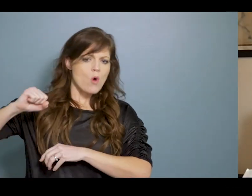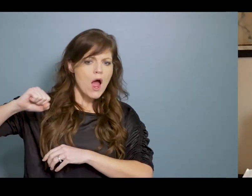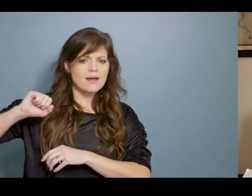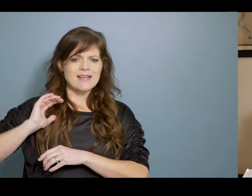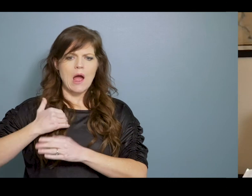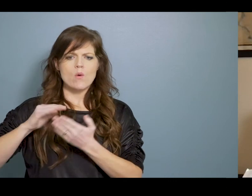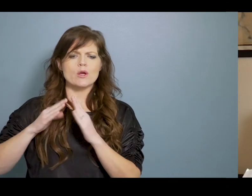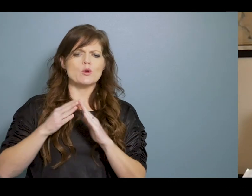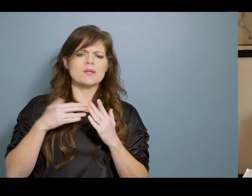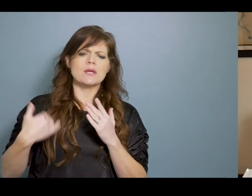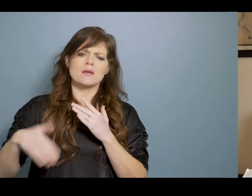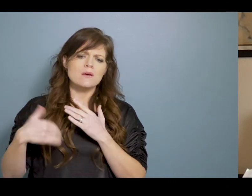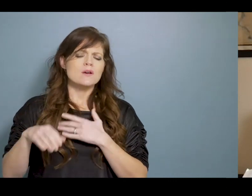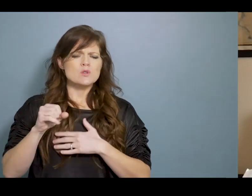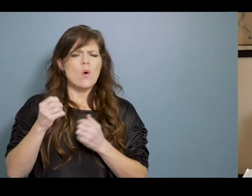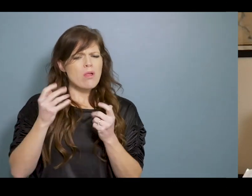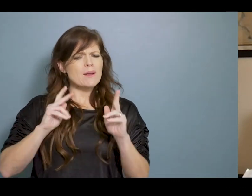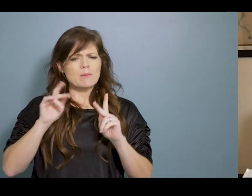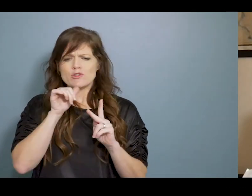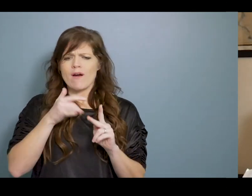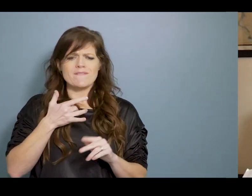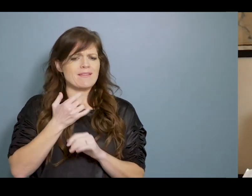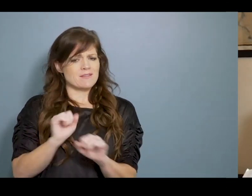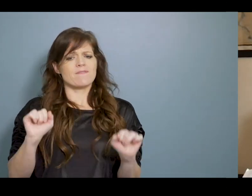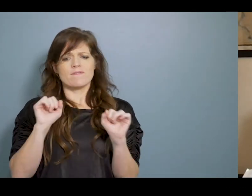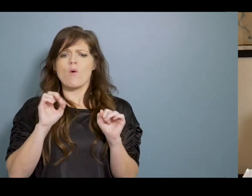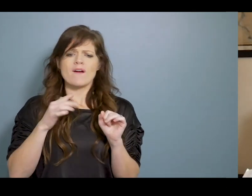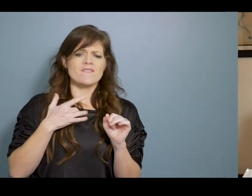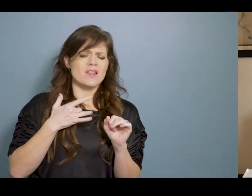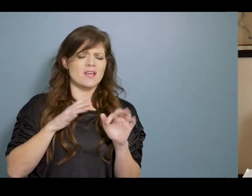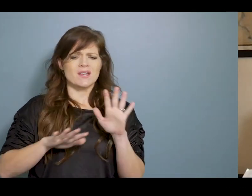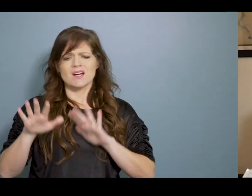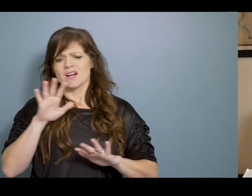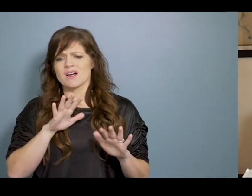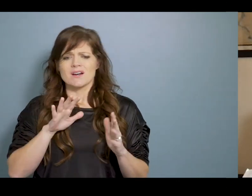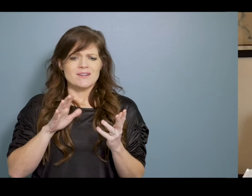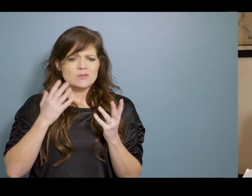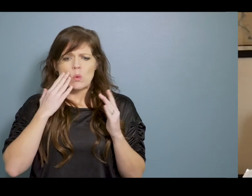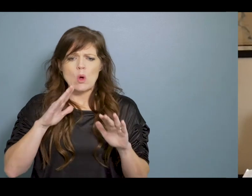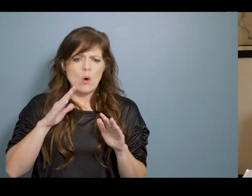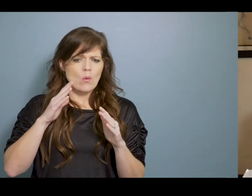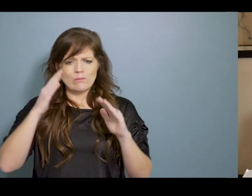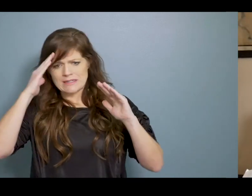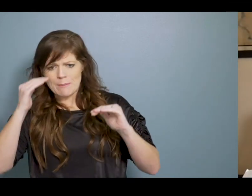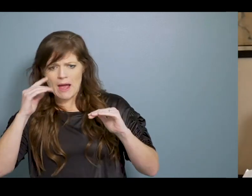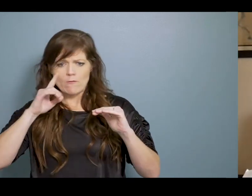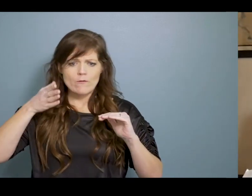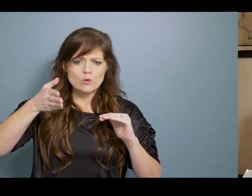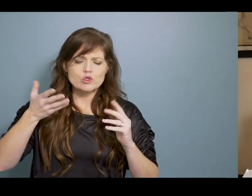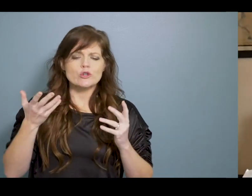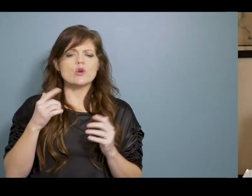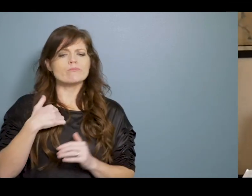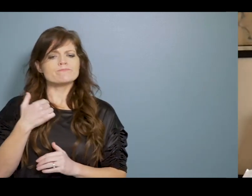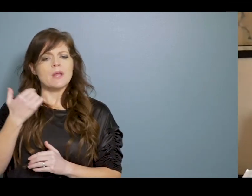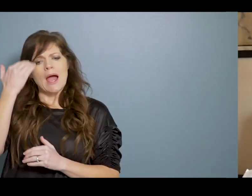Bert, if you want to start, or then Craig with your oversight of facilities. I